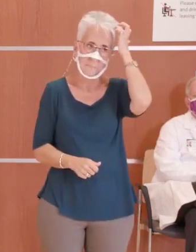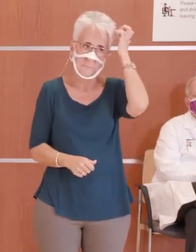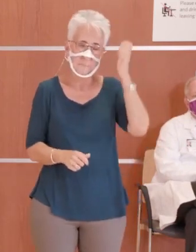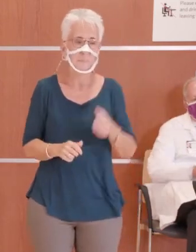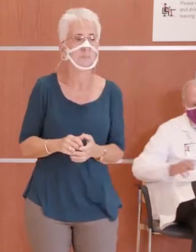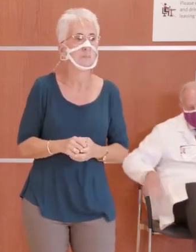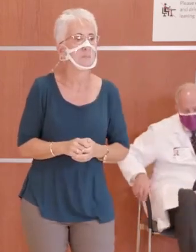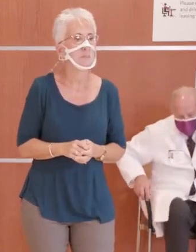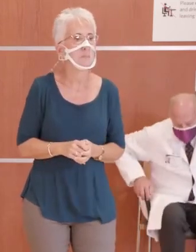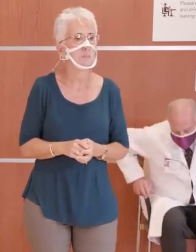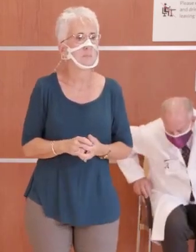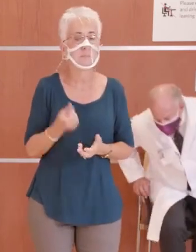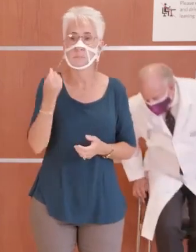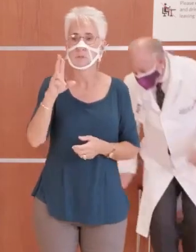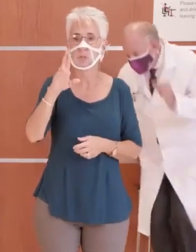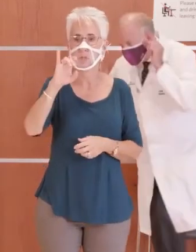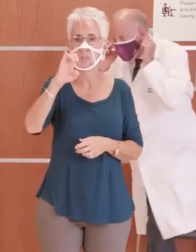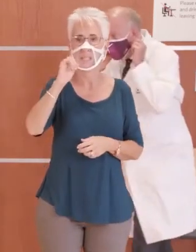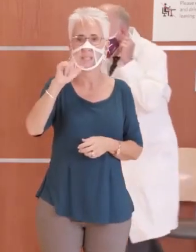Dr. Yealy.